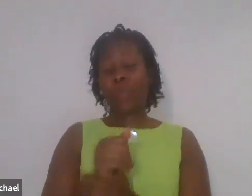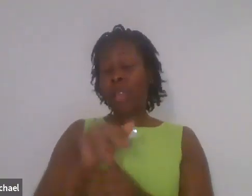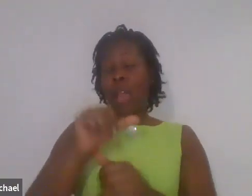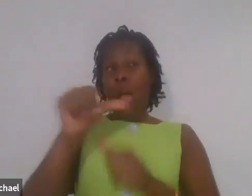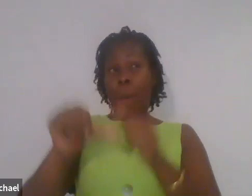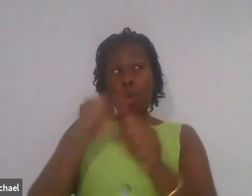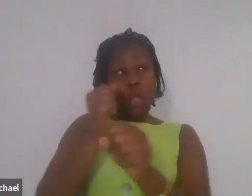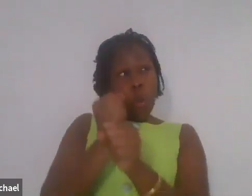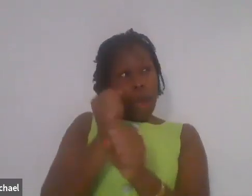University. About